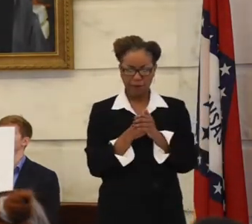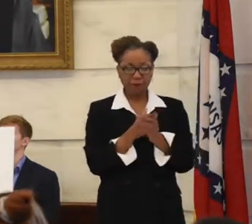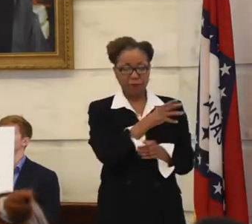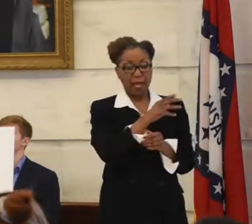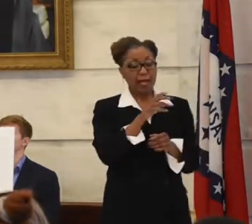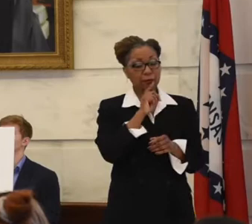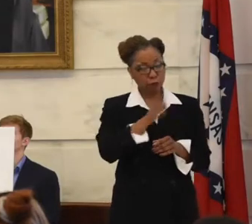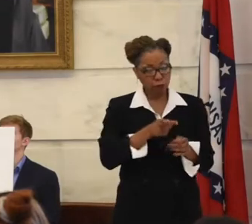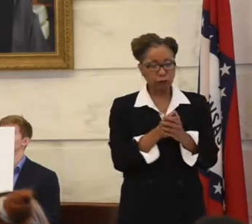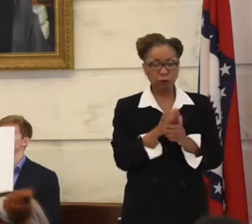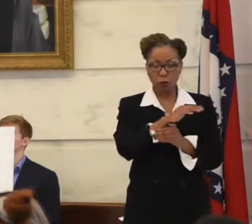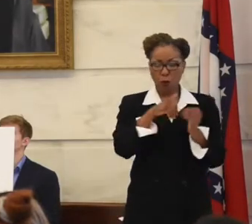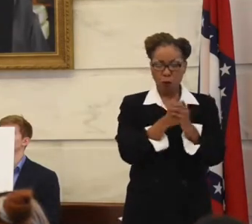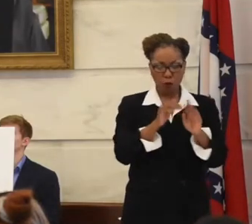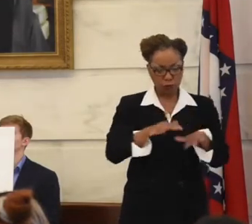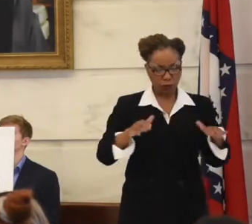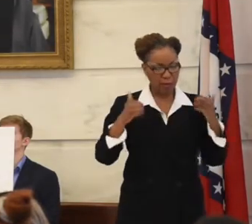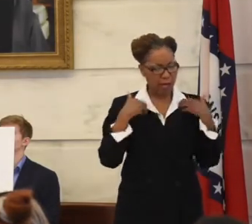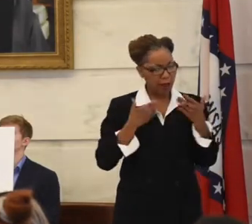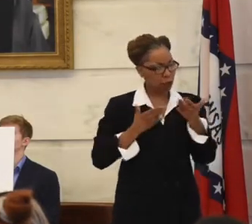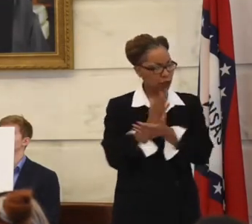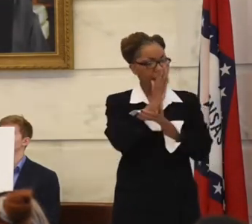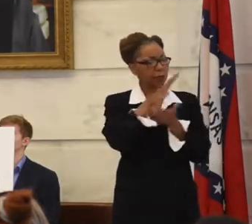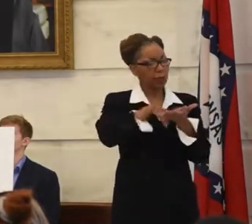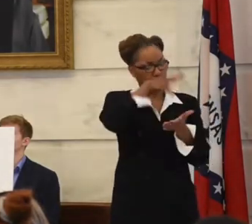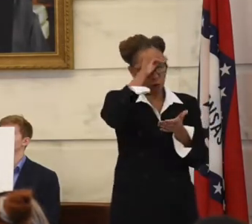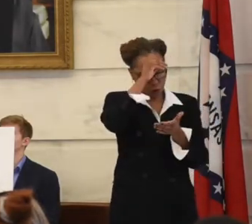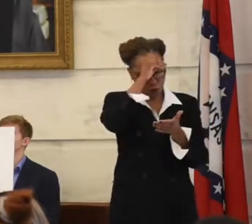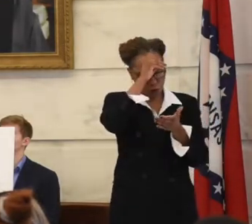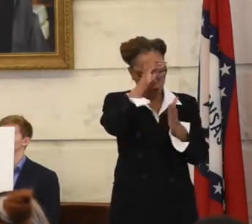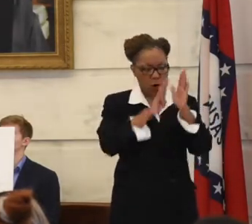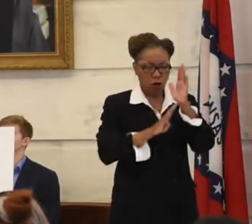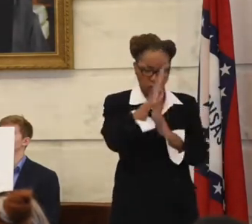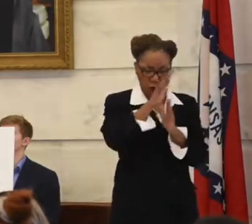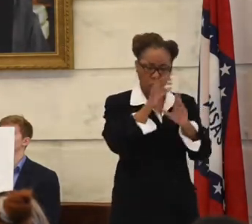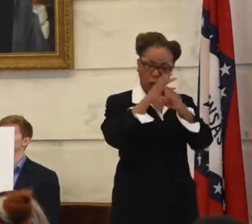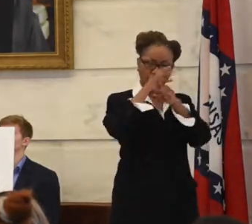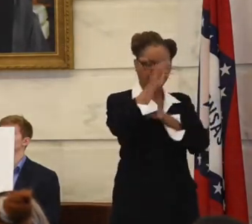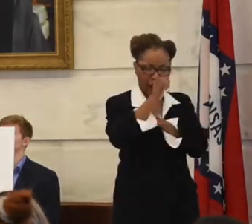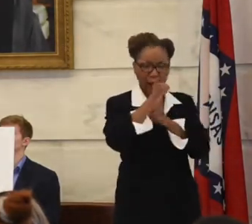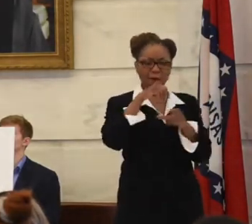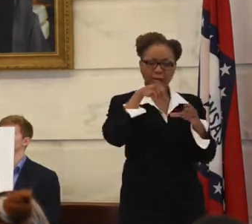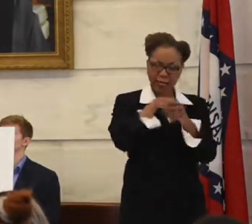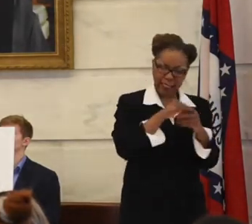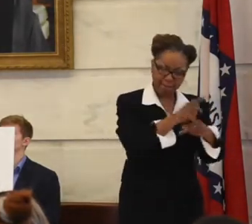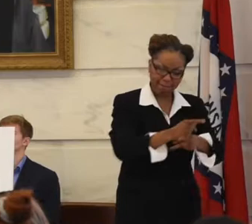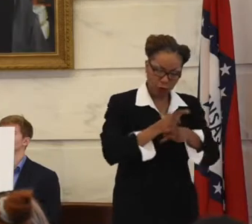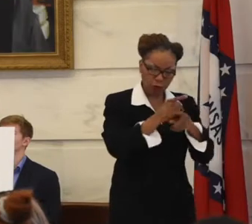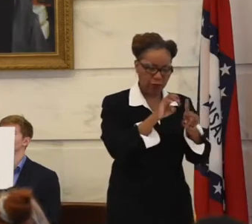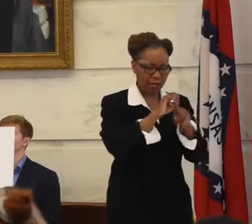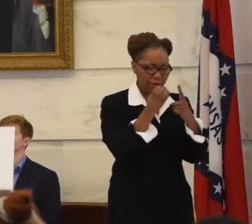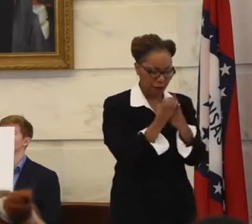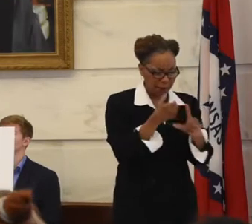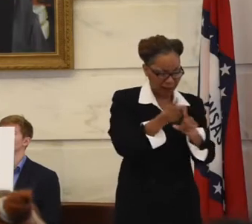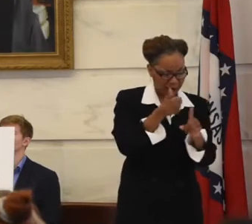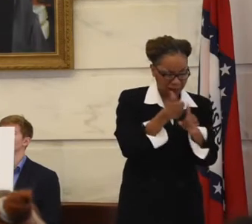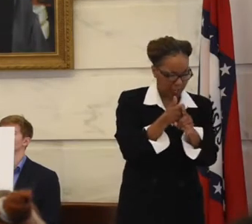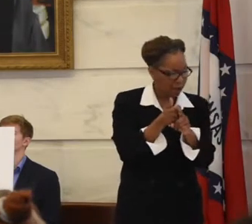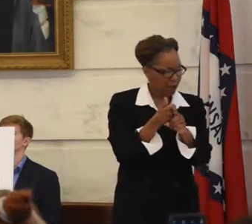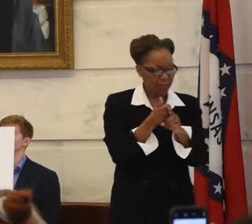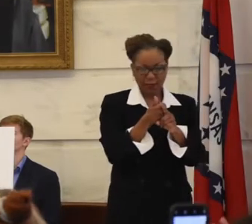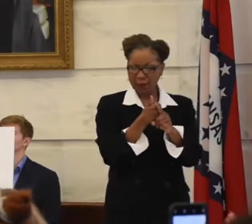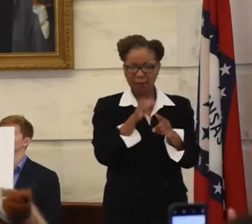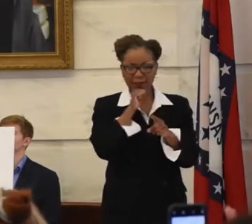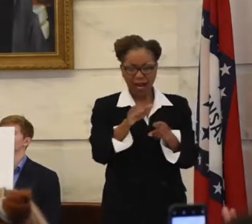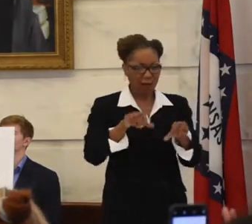And whereas all children have the right to learn, grow, and thrive in nourishing environments that avoid